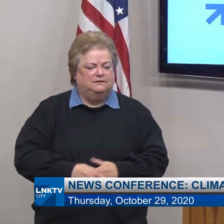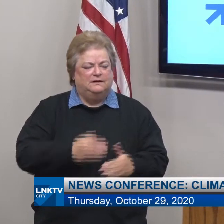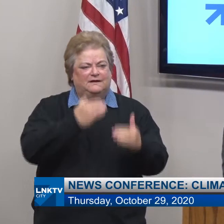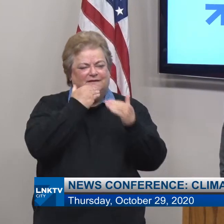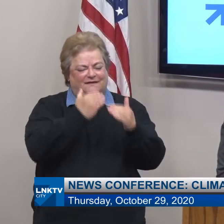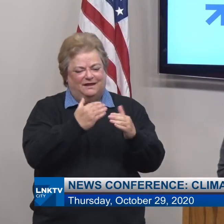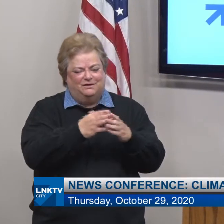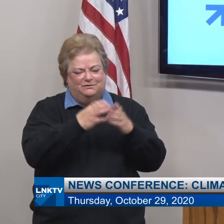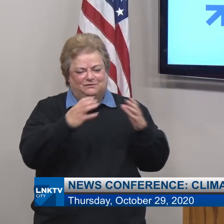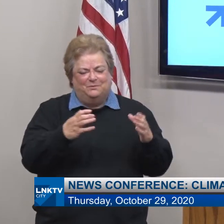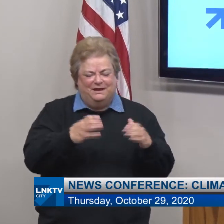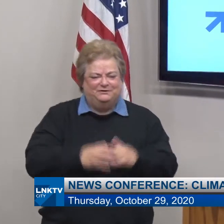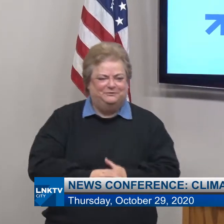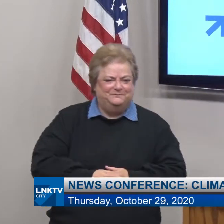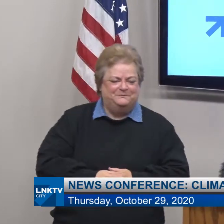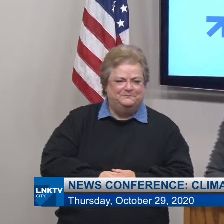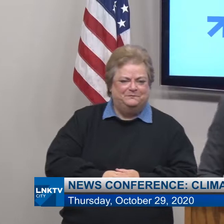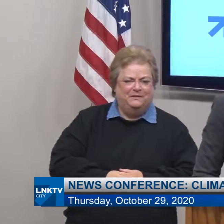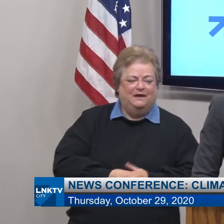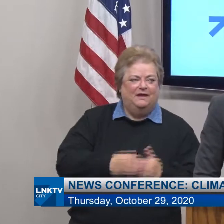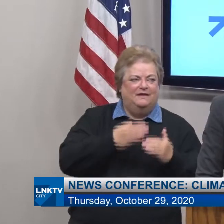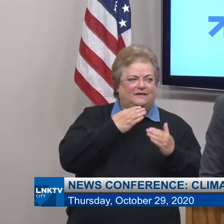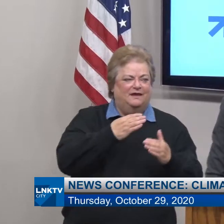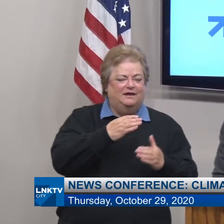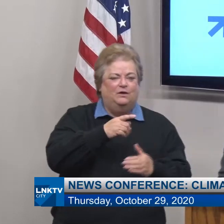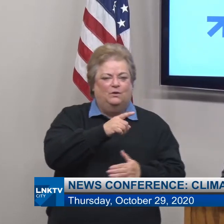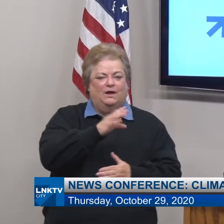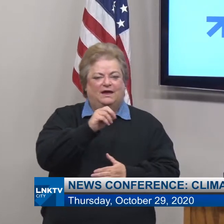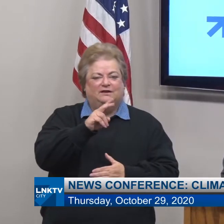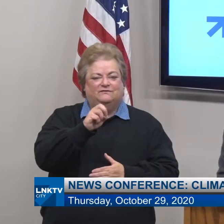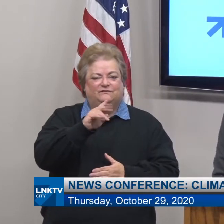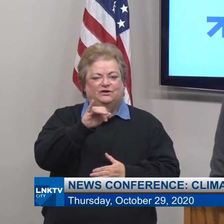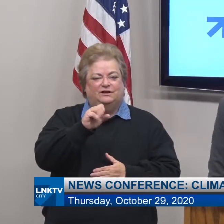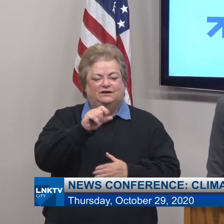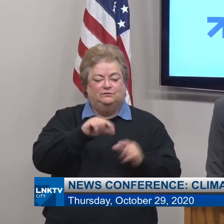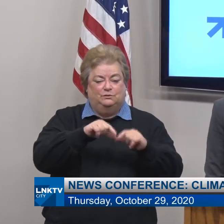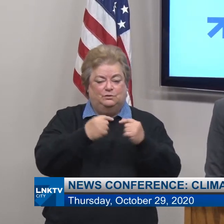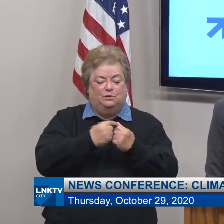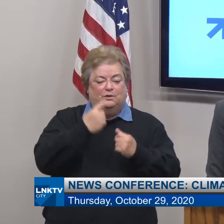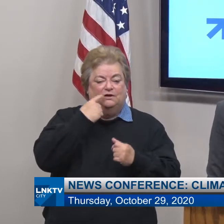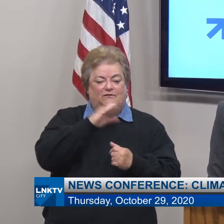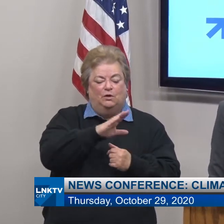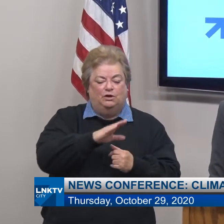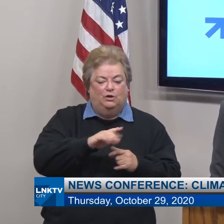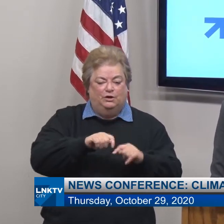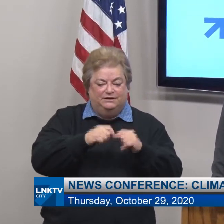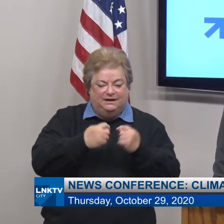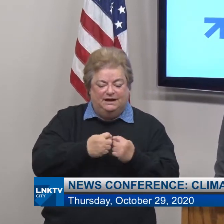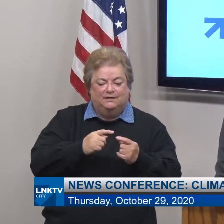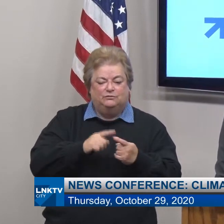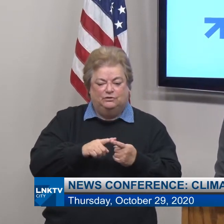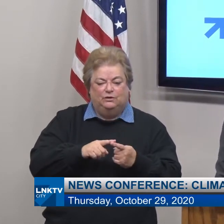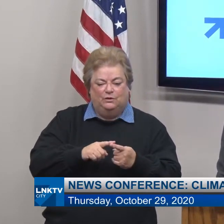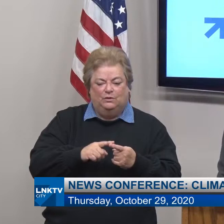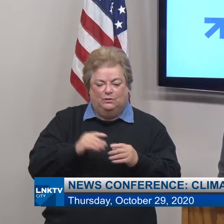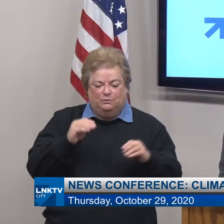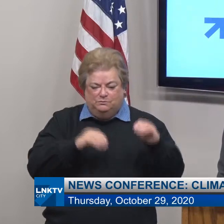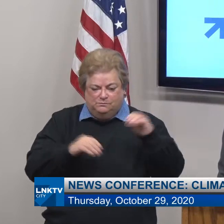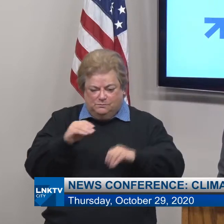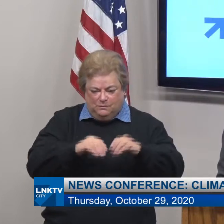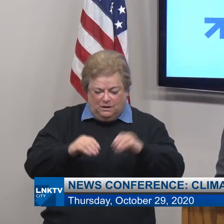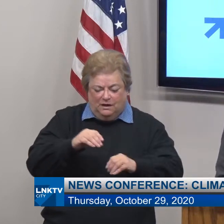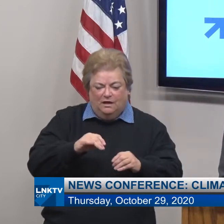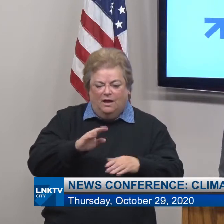Thank you so much, Kim, and thank you to you and Verdis Group and your team for incorporating the community input we've received to